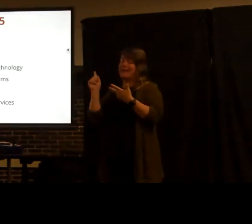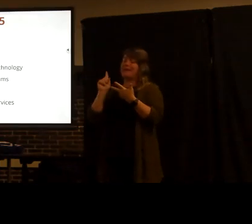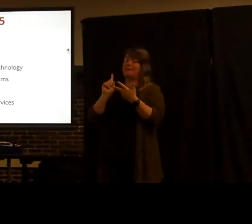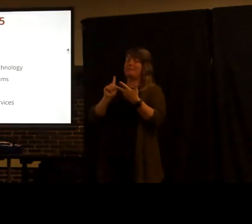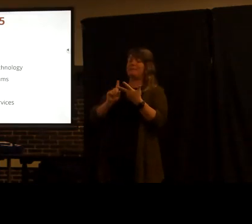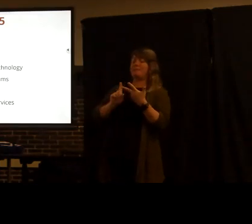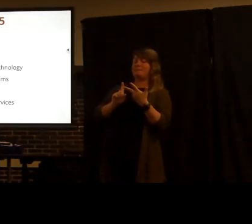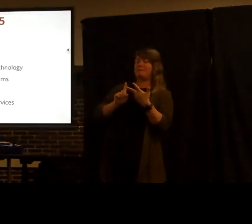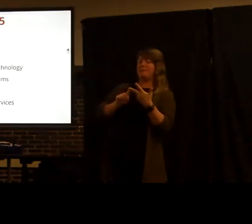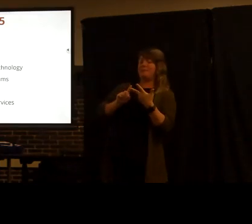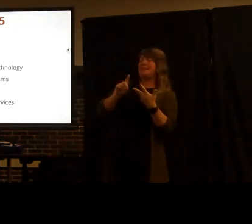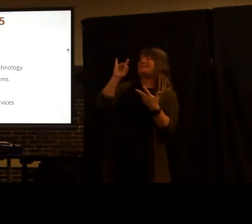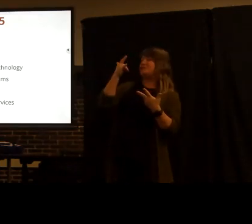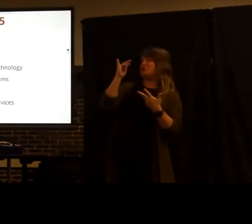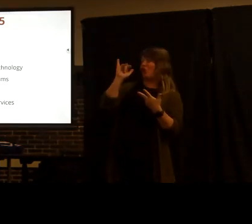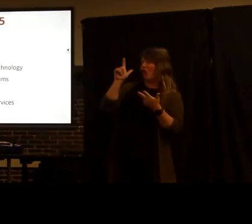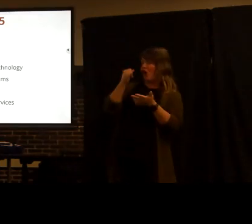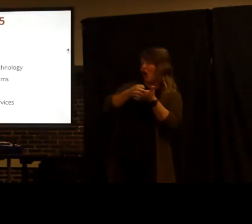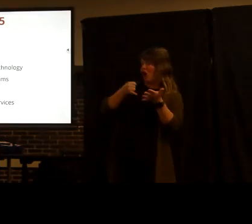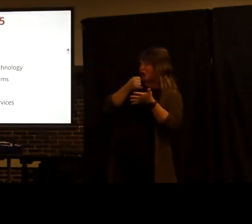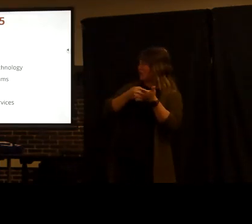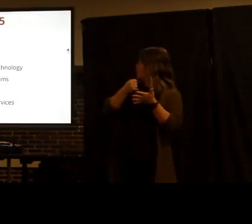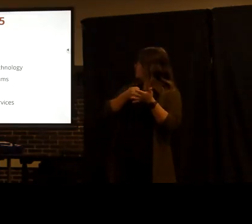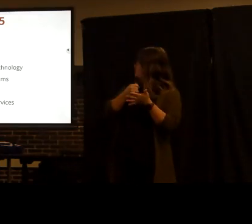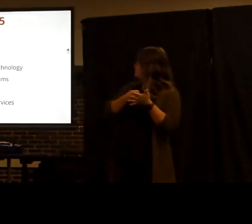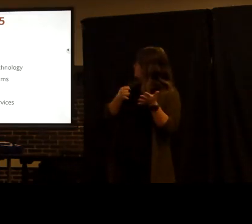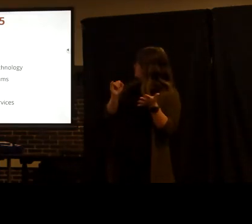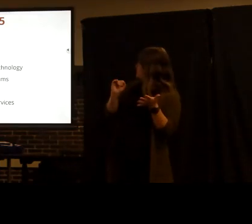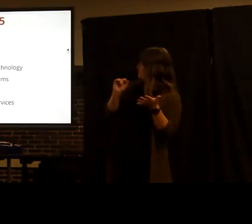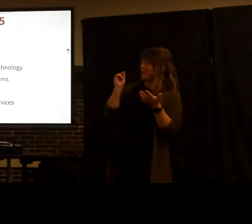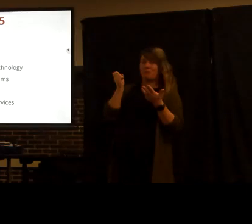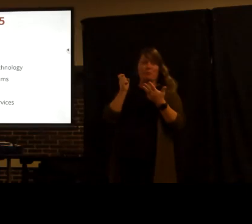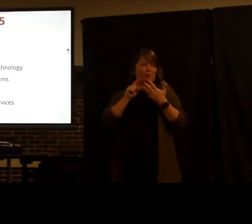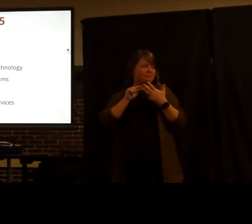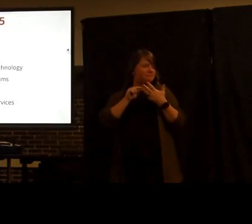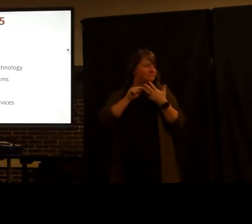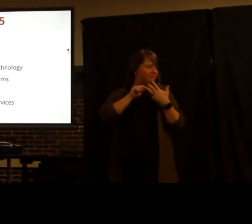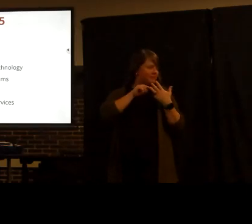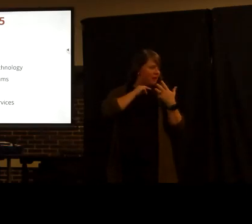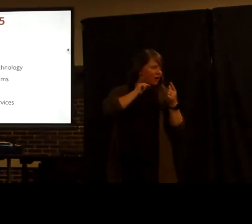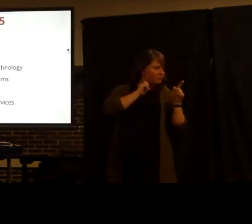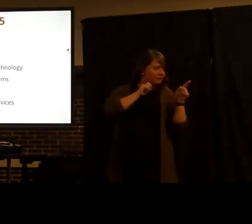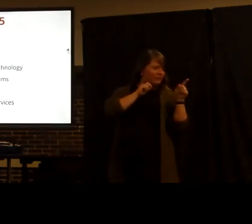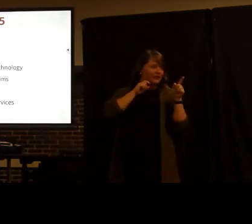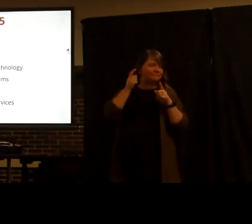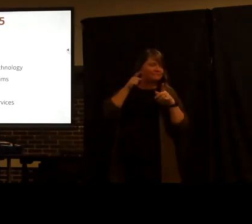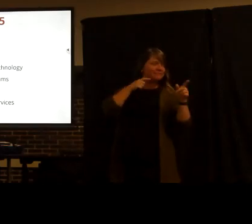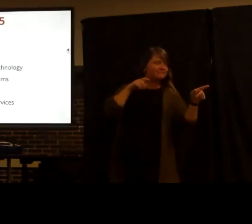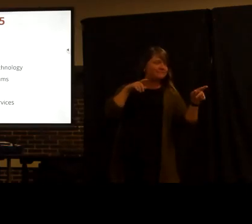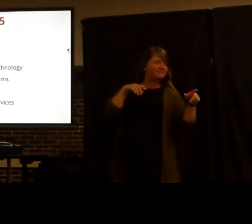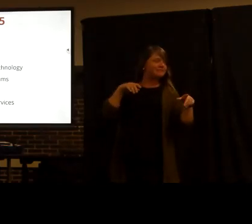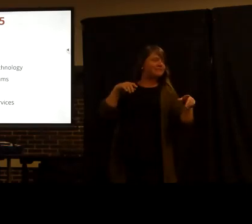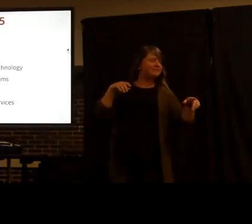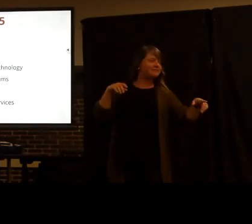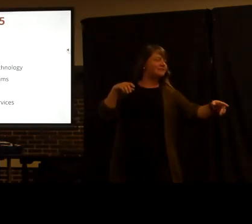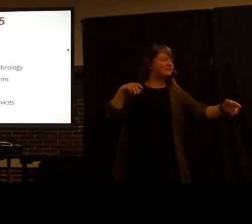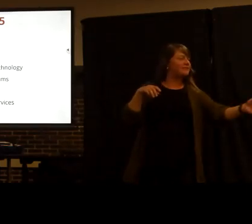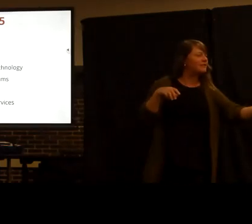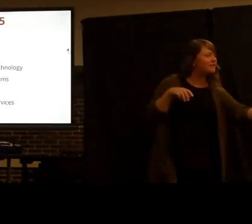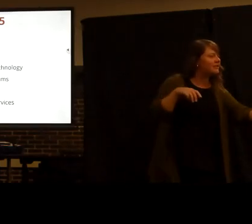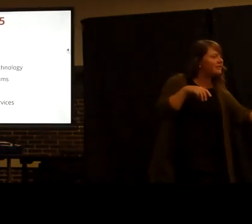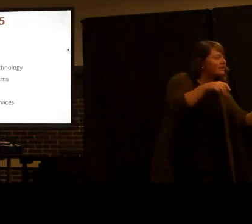in hospitality, veterinary services, digital arts, I believe, and there was 1 more. It's over there